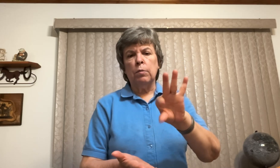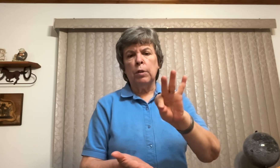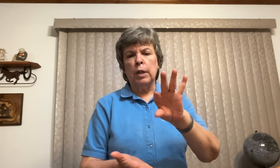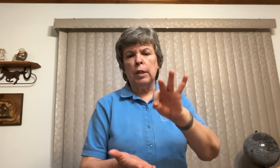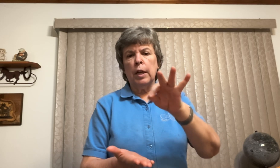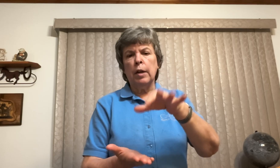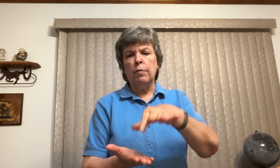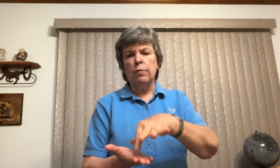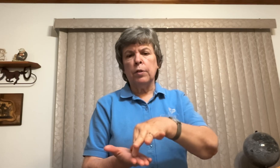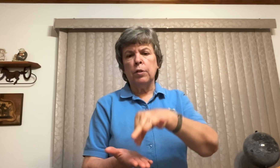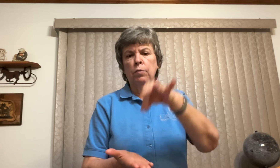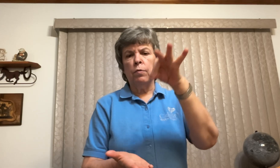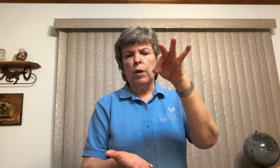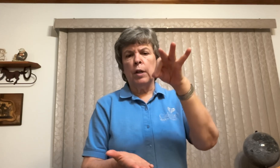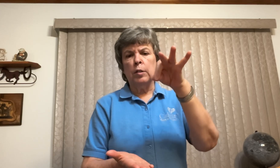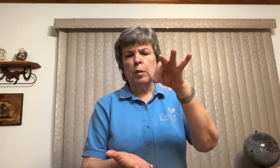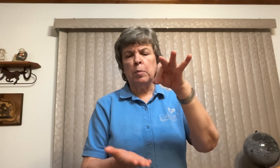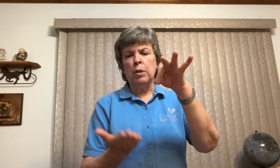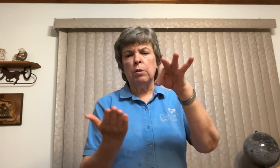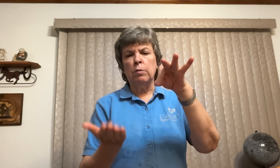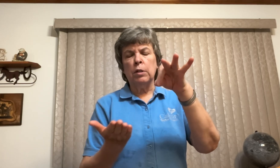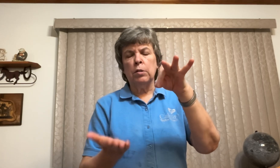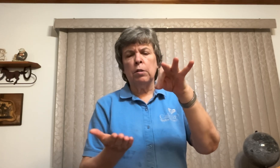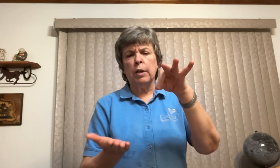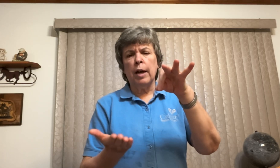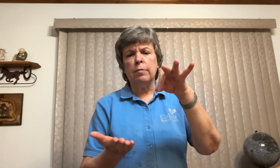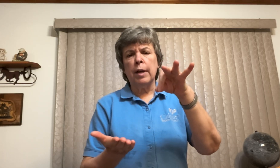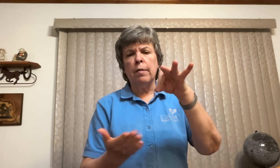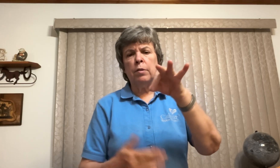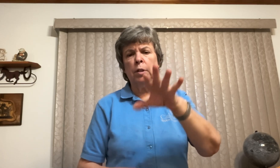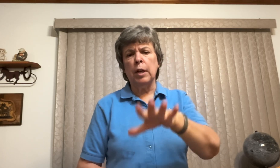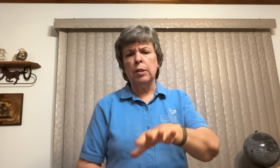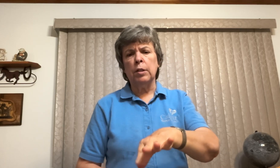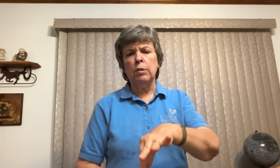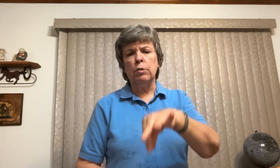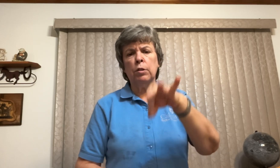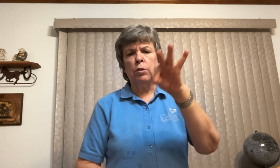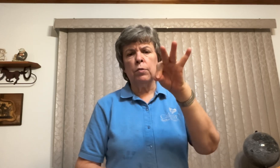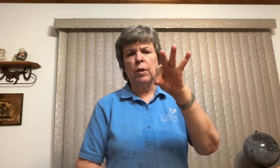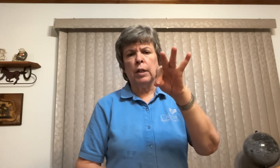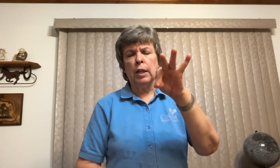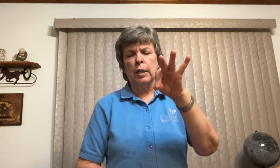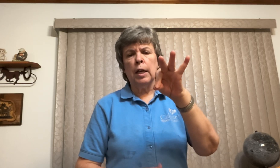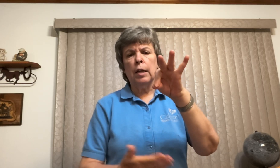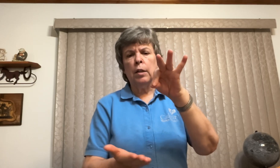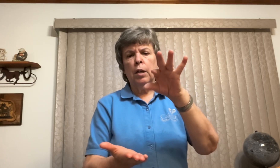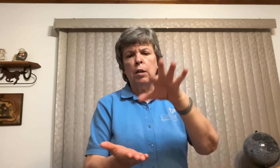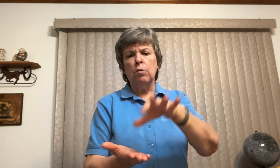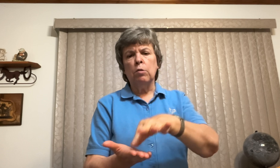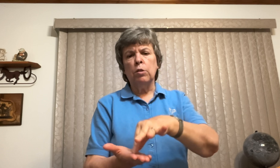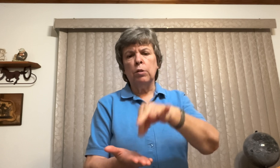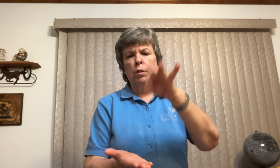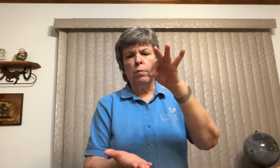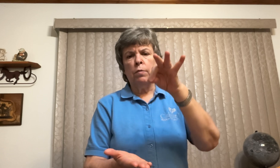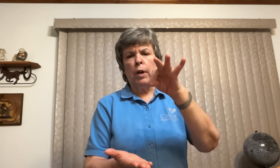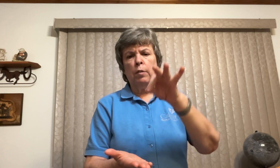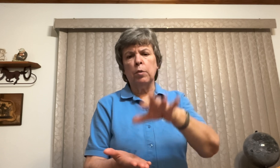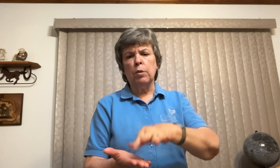take an F and you find something. You don't necessarily have to have this hand here. You can just find like that, or you can find with your